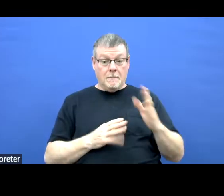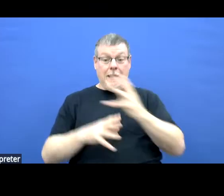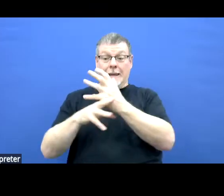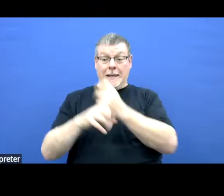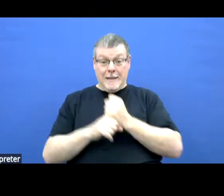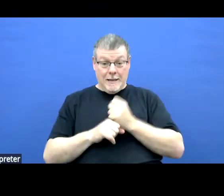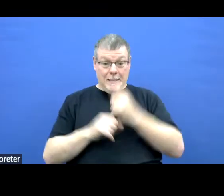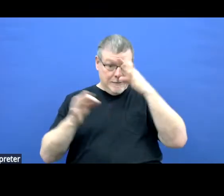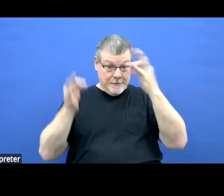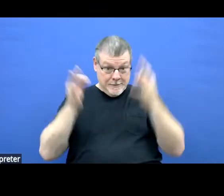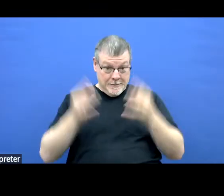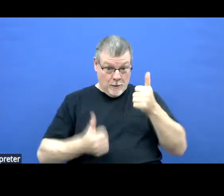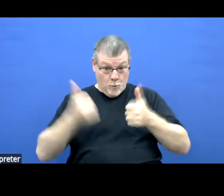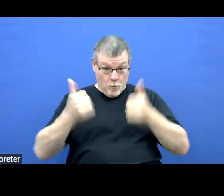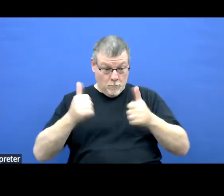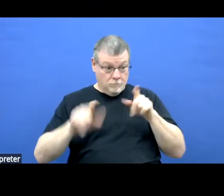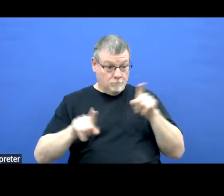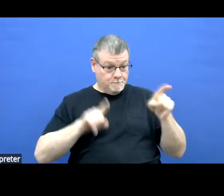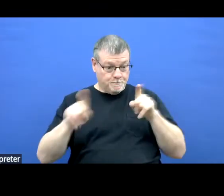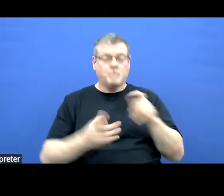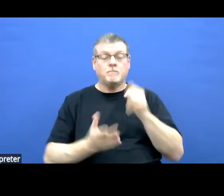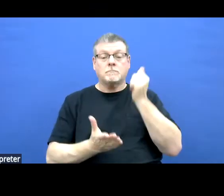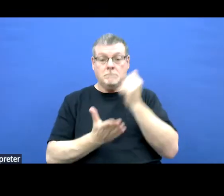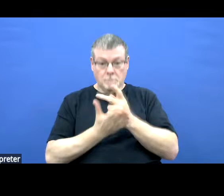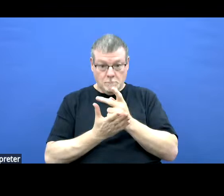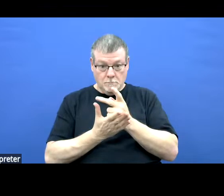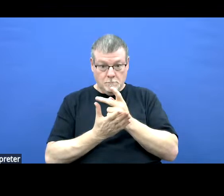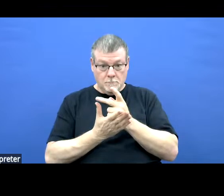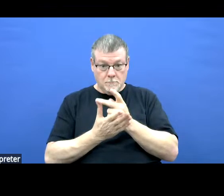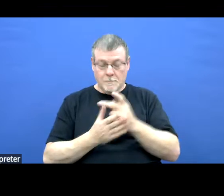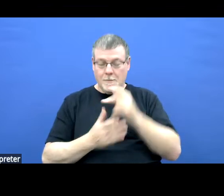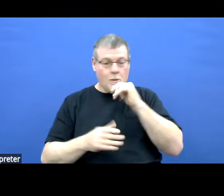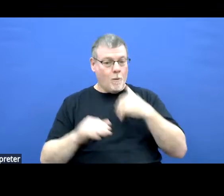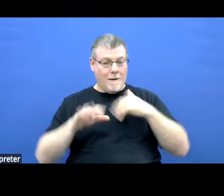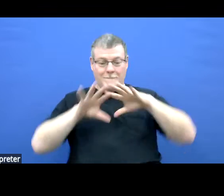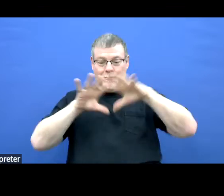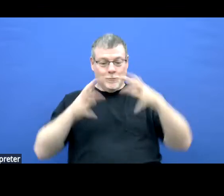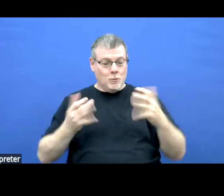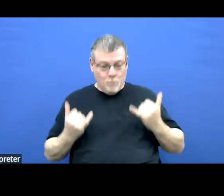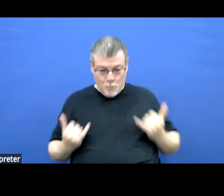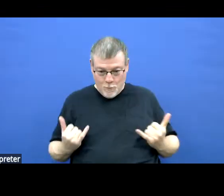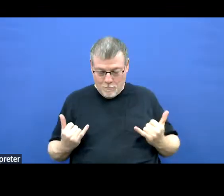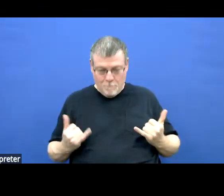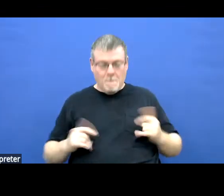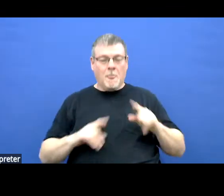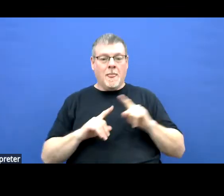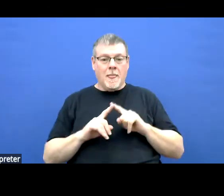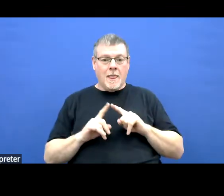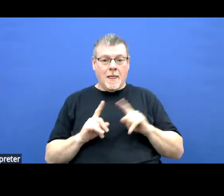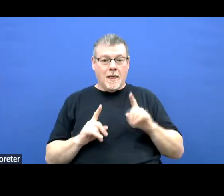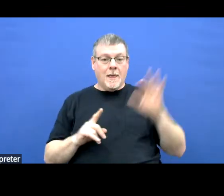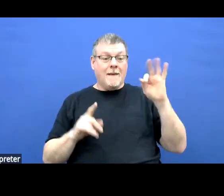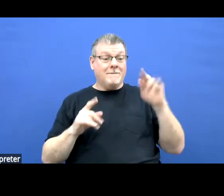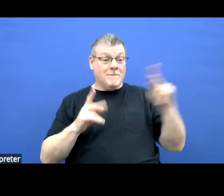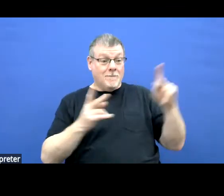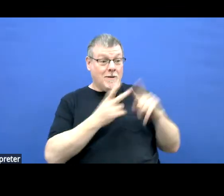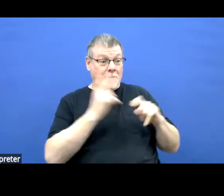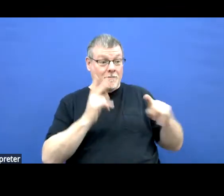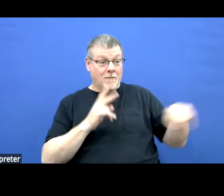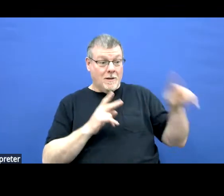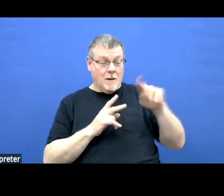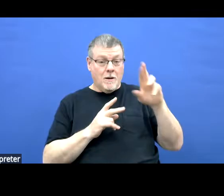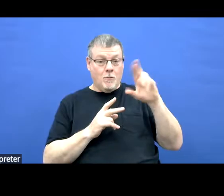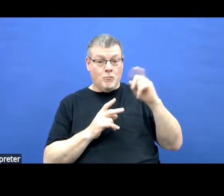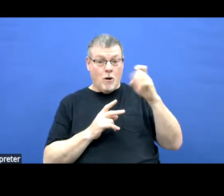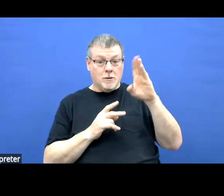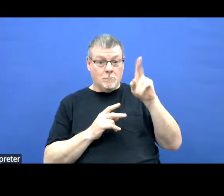and decide which one we like, we would approve that, even though we don't own the dome today. And Frank and Bergia from Roxbury